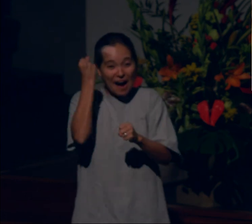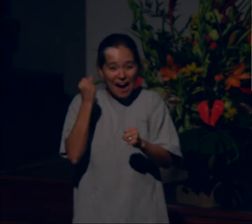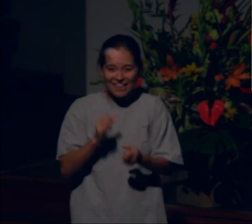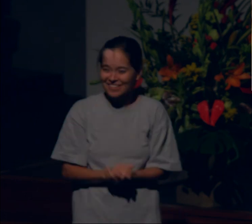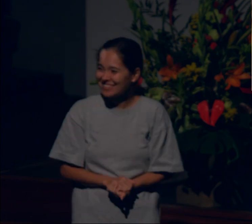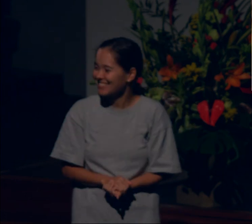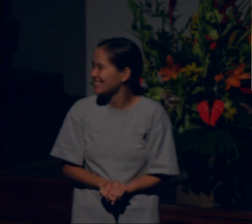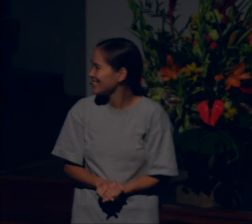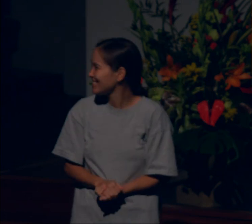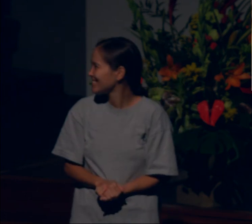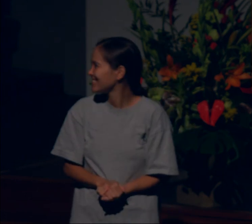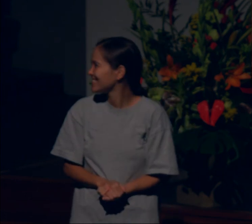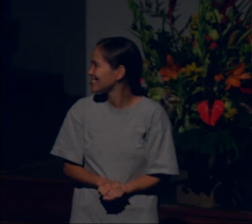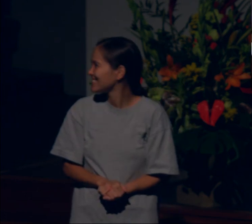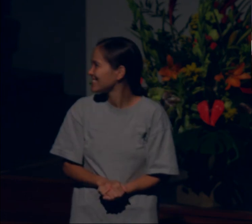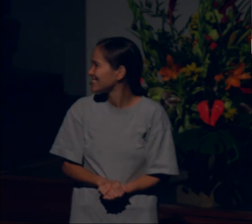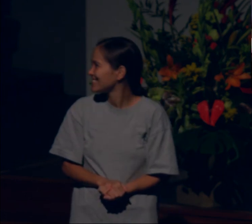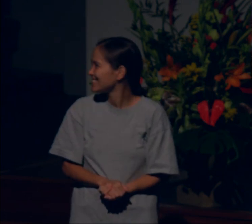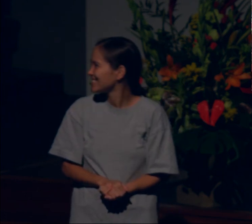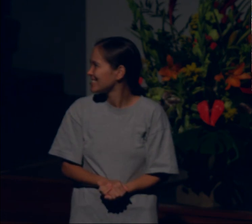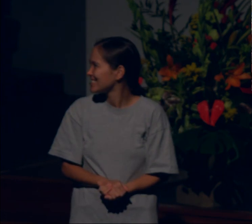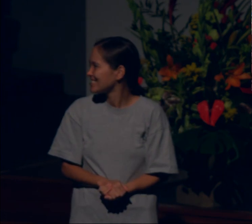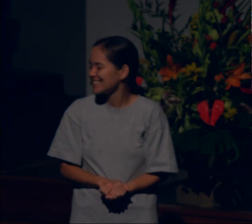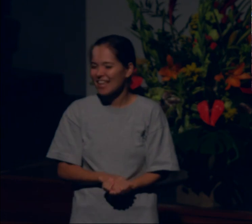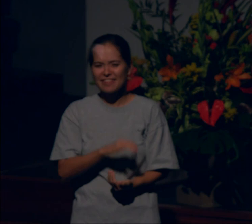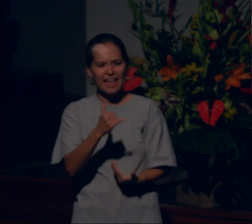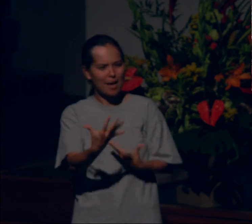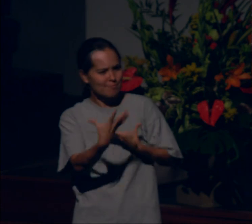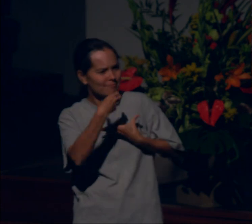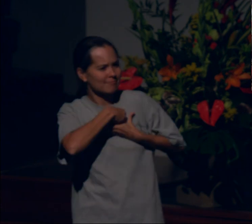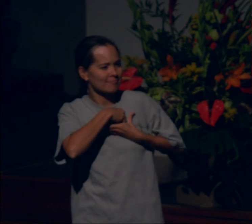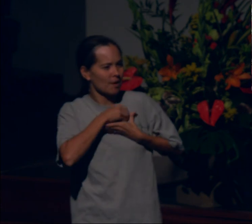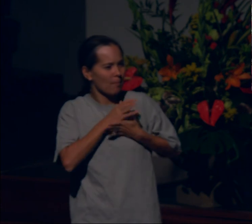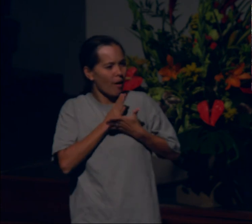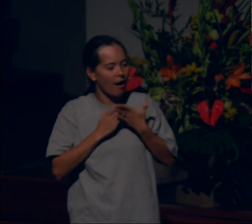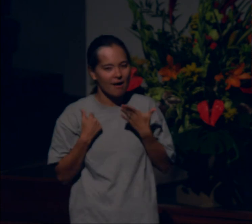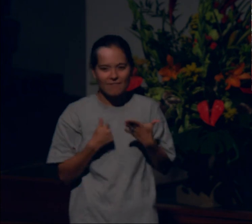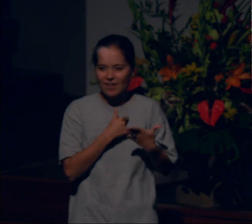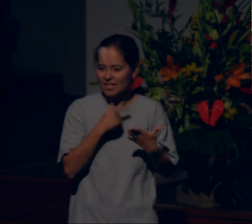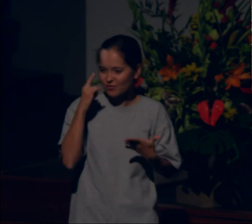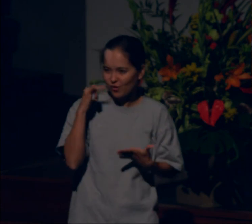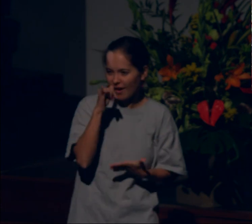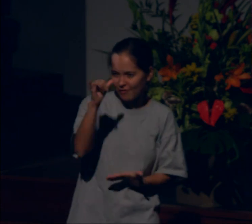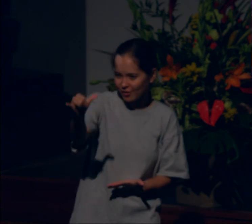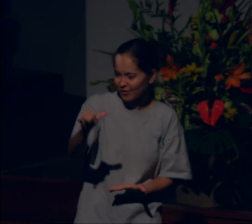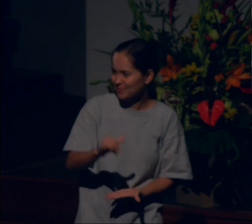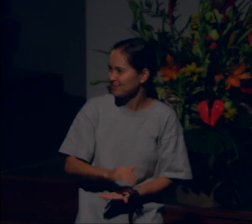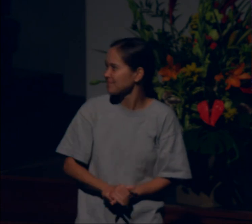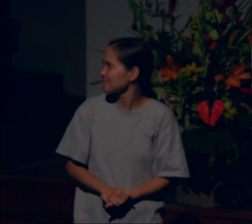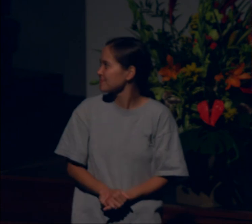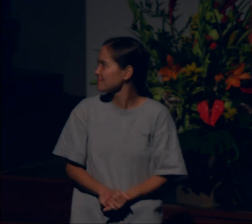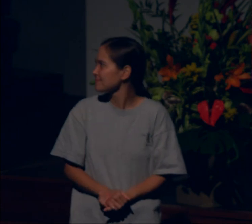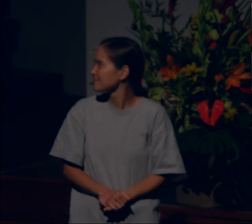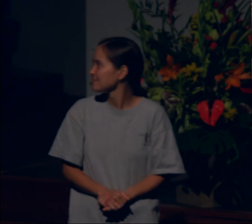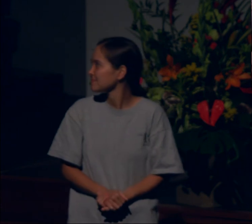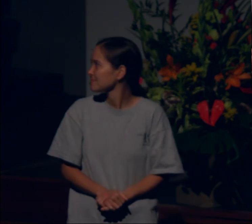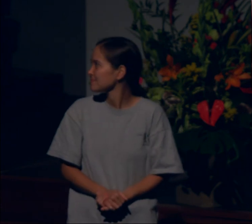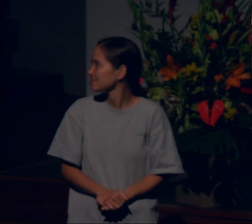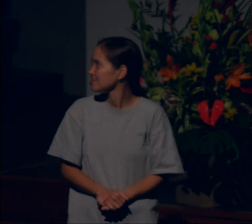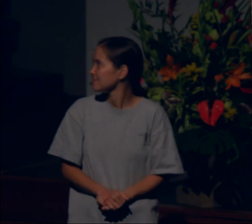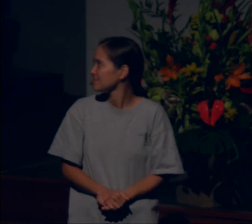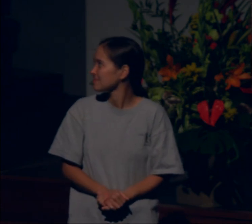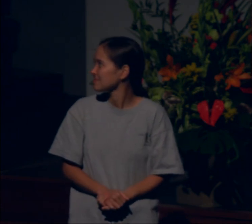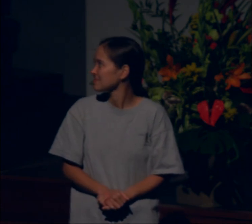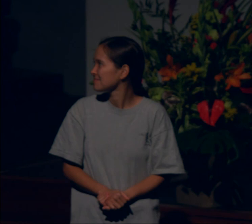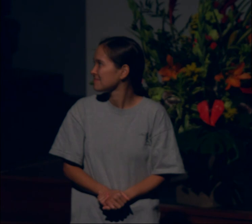That's when a game becomes a part of us. Forever. Oh my God! I love